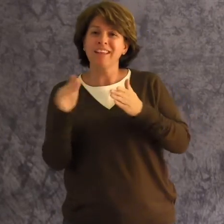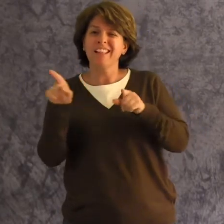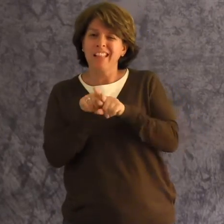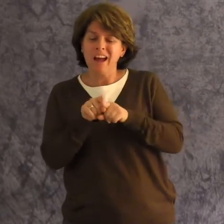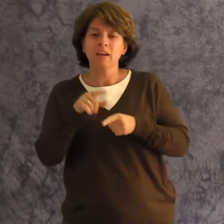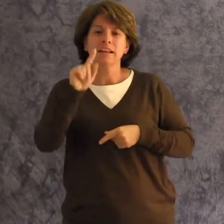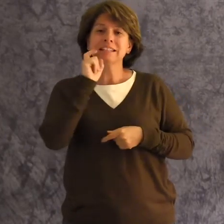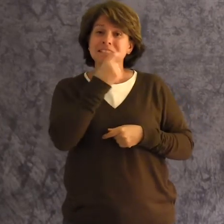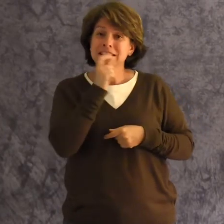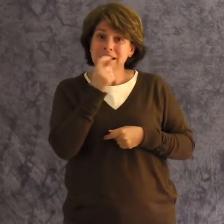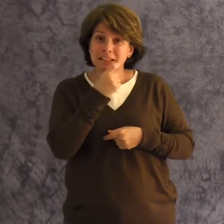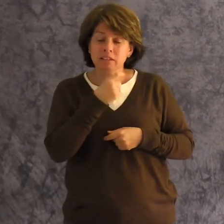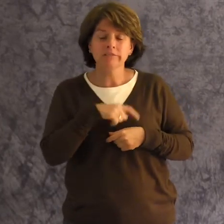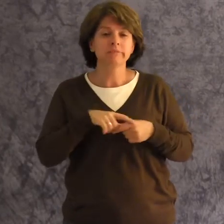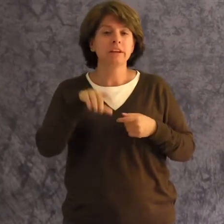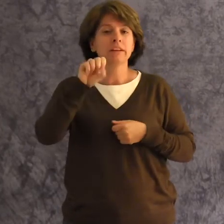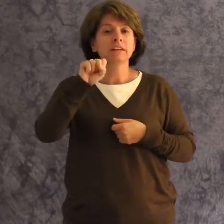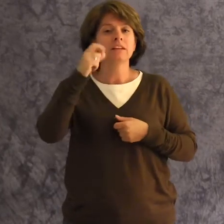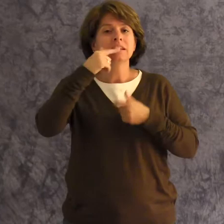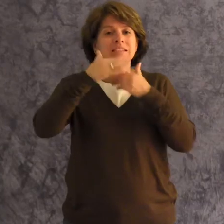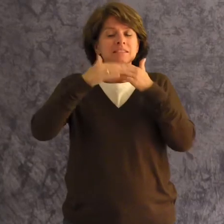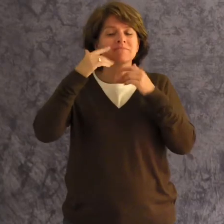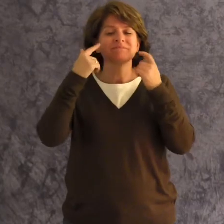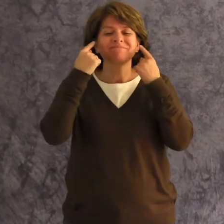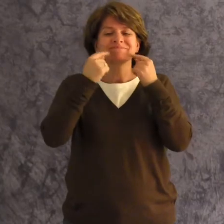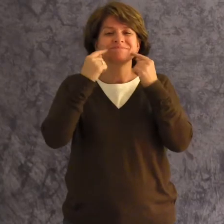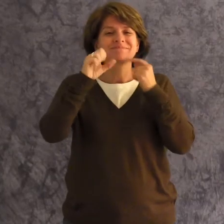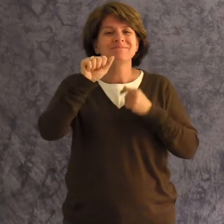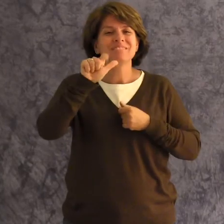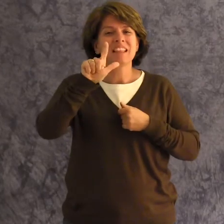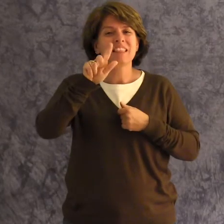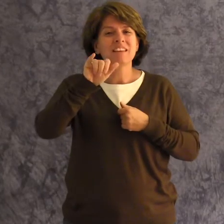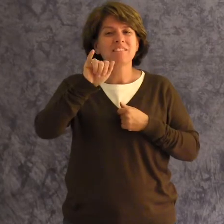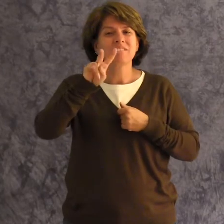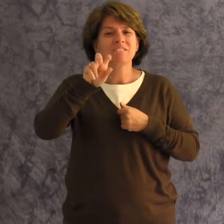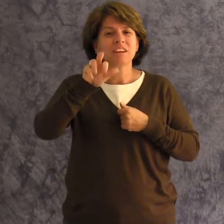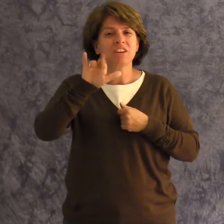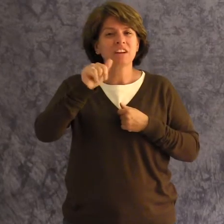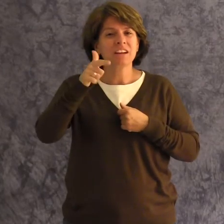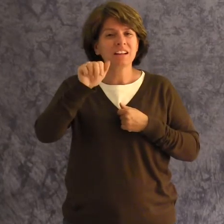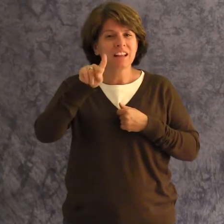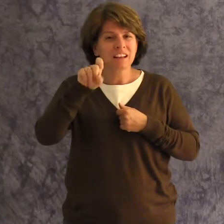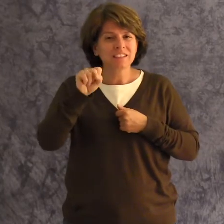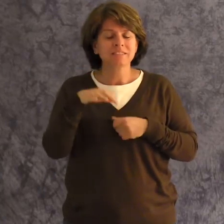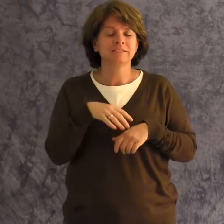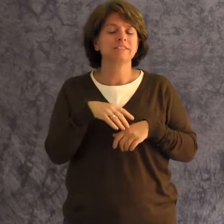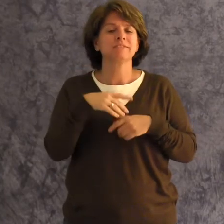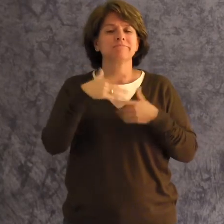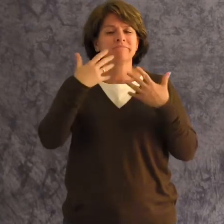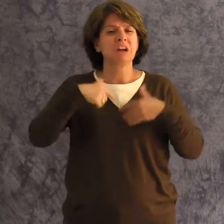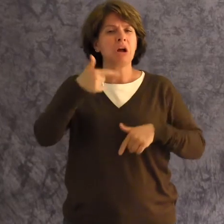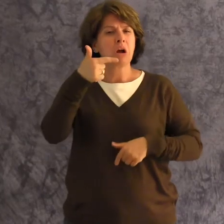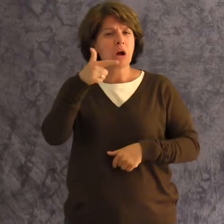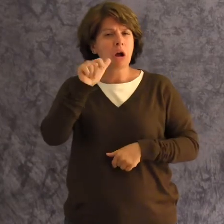glands, the liver, the pancreas, and the gallbladder. Alright, what we're going to do today is follow the fate of